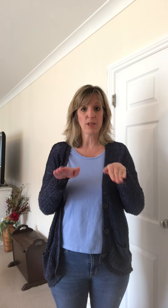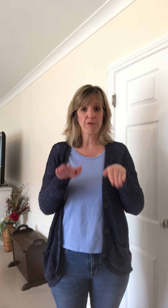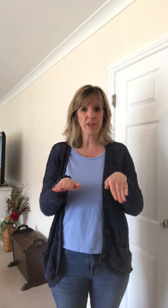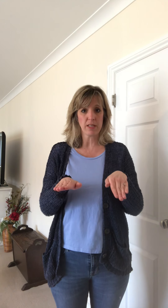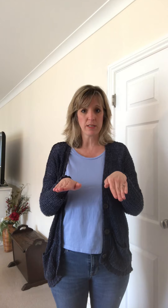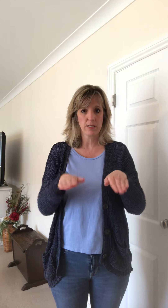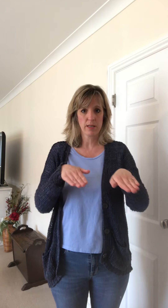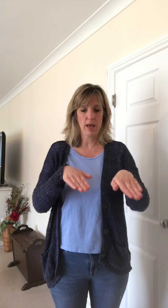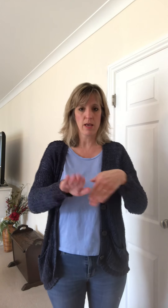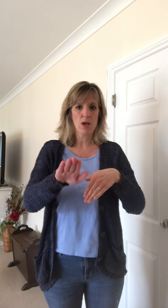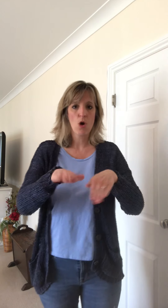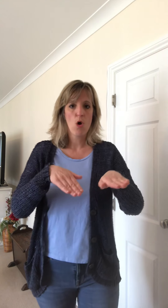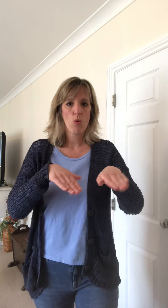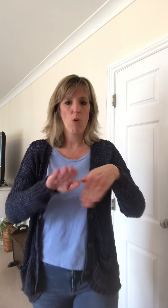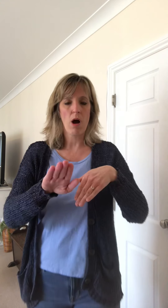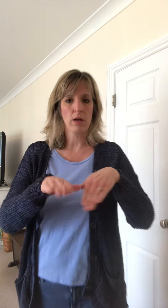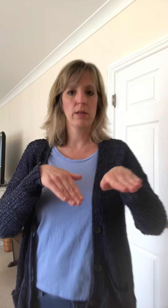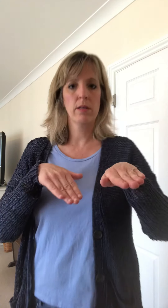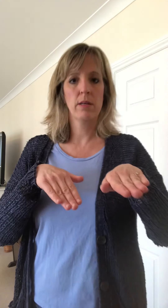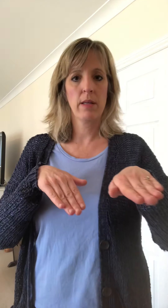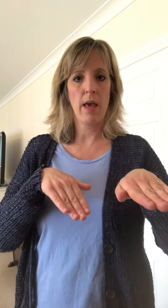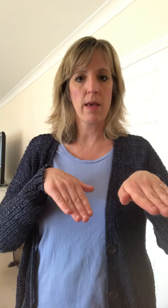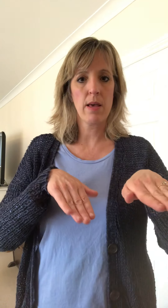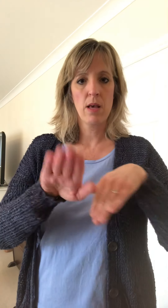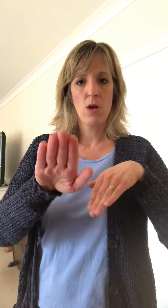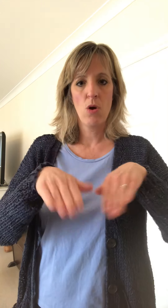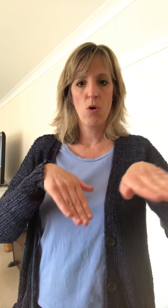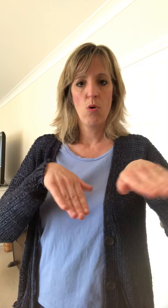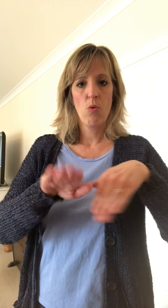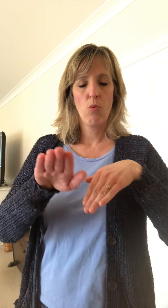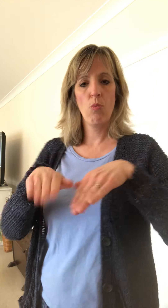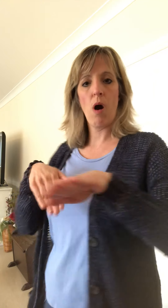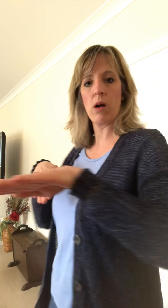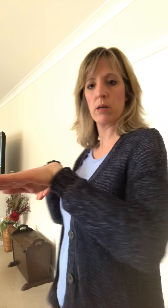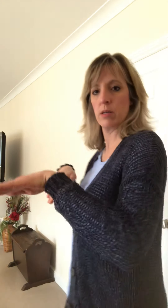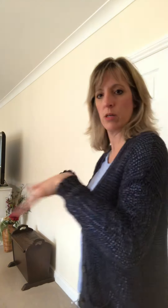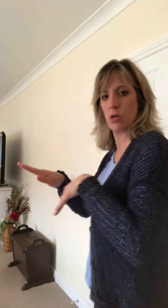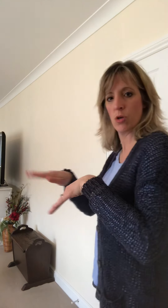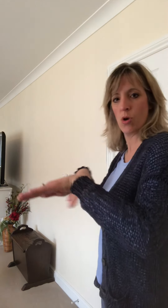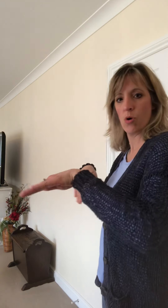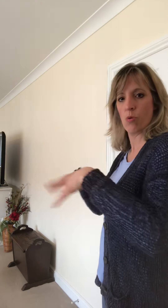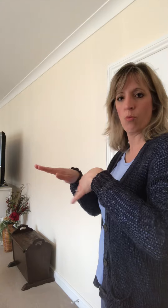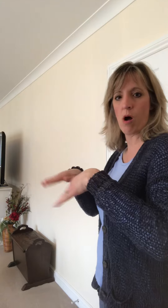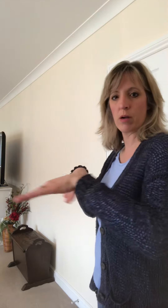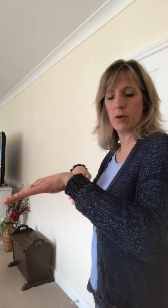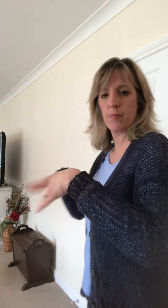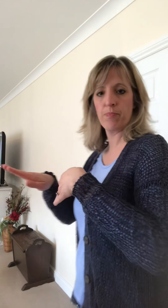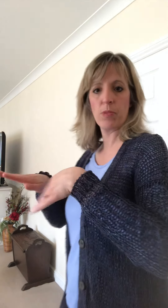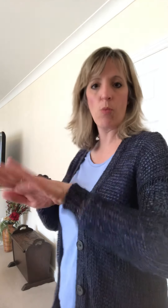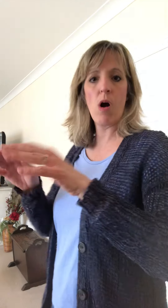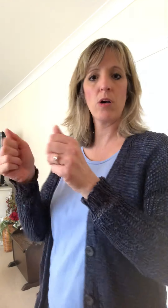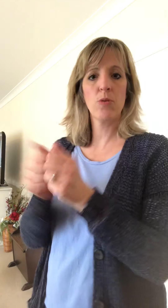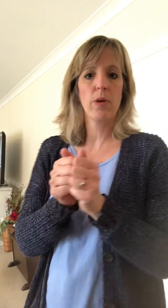your feet, okay? Walk, okay? Walk, walk. Walk